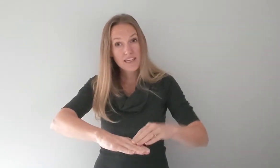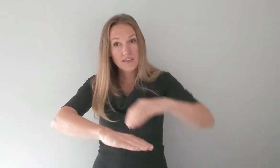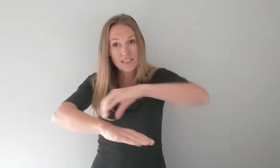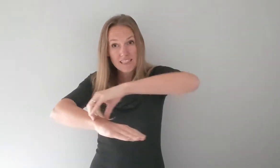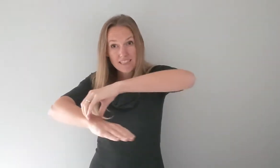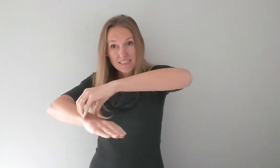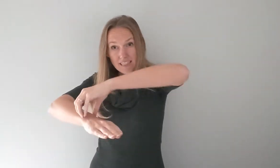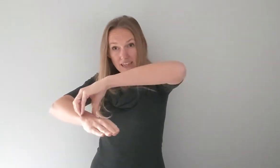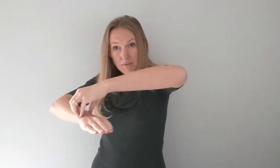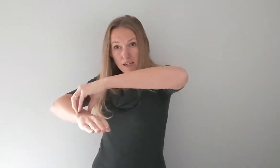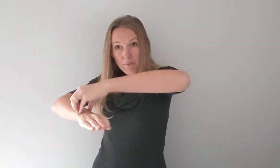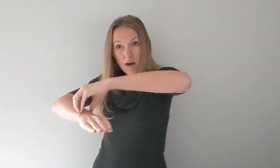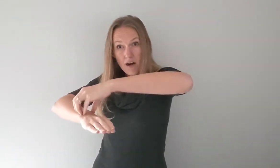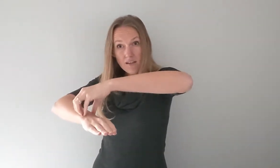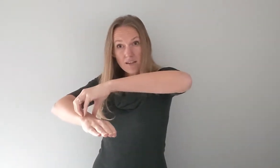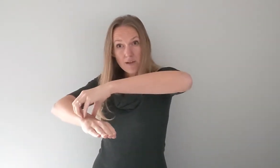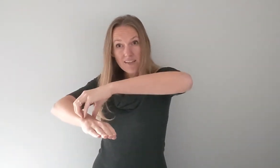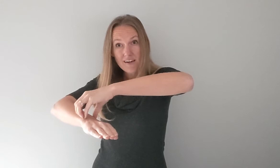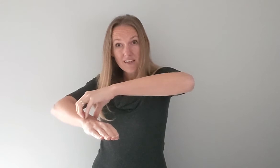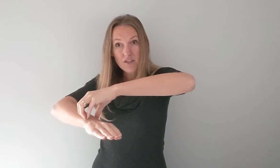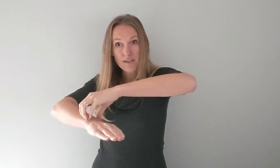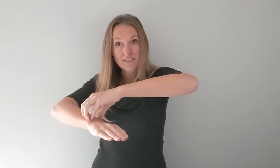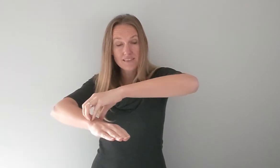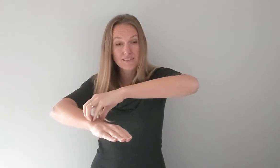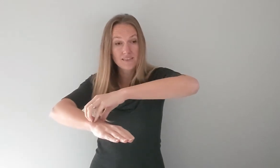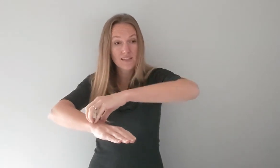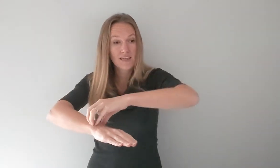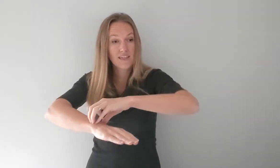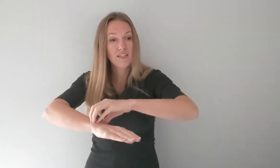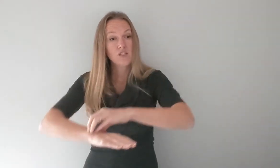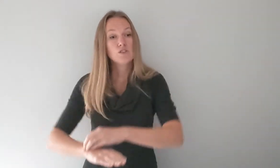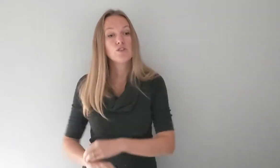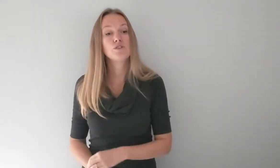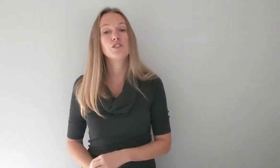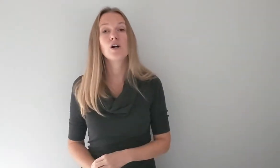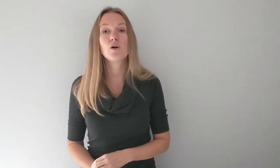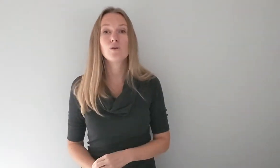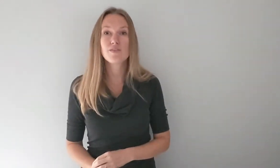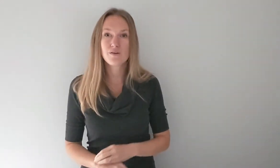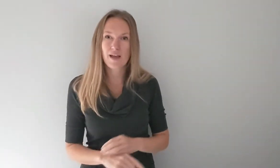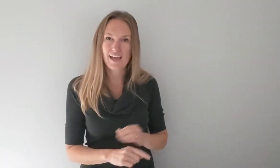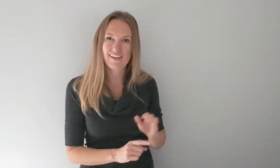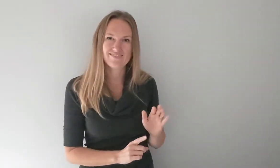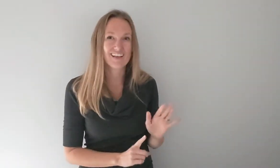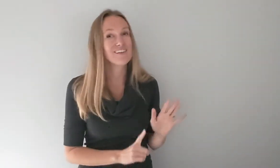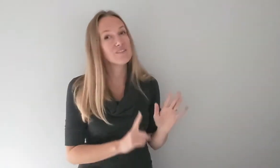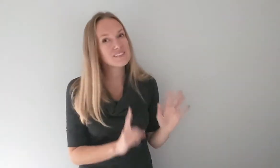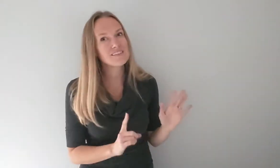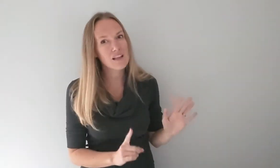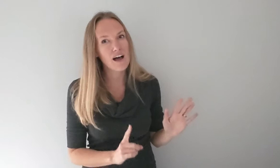out like this, and you kind of make a ball and wiggle it on your wrist, okay? To show the way. I know this is a lot,